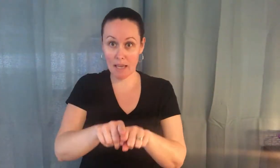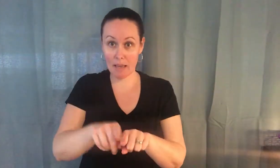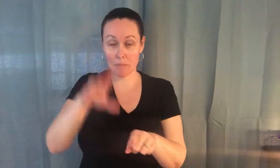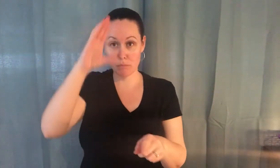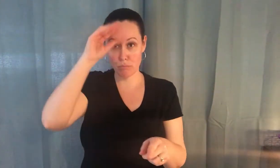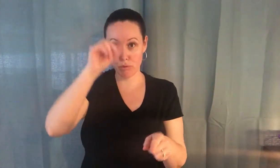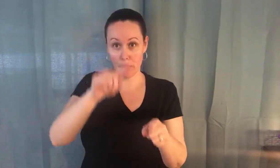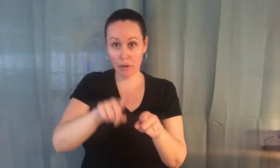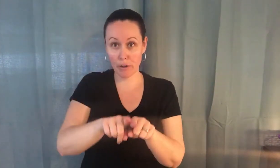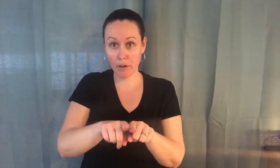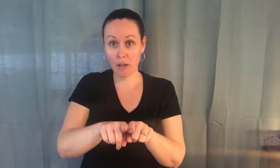same, brother.